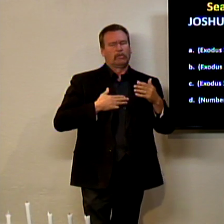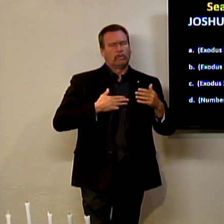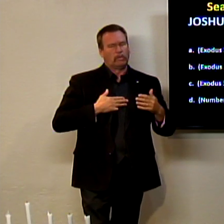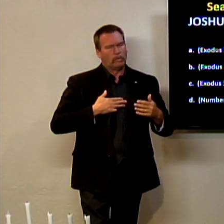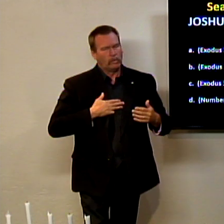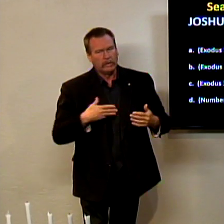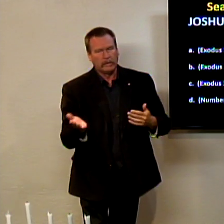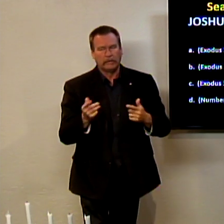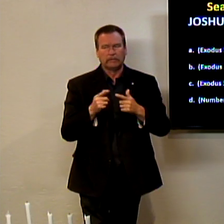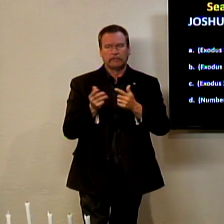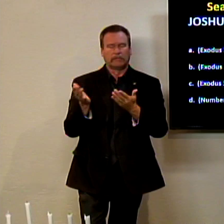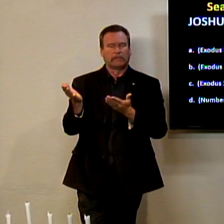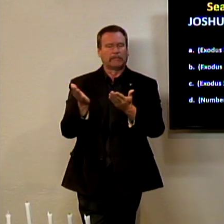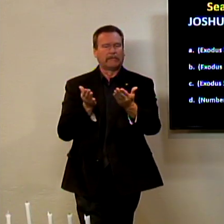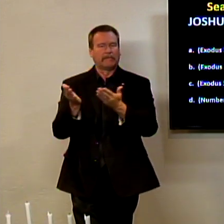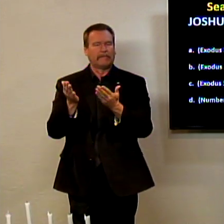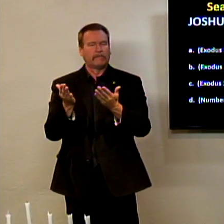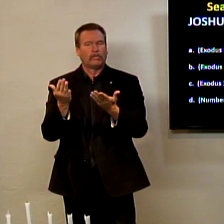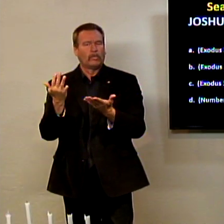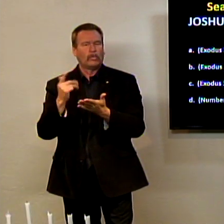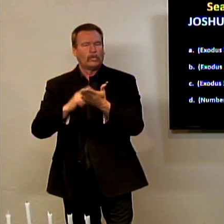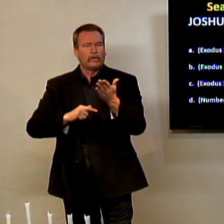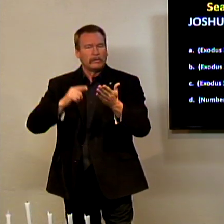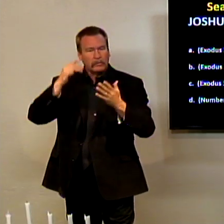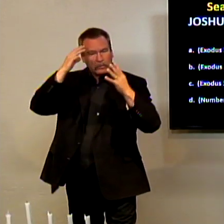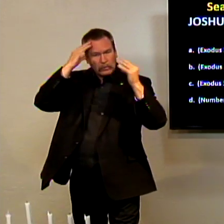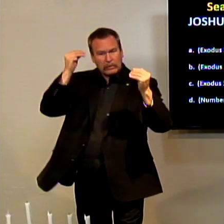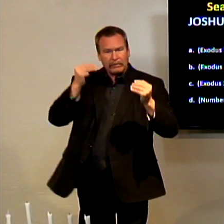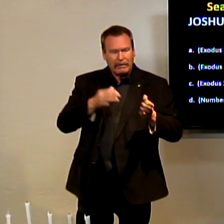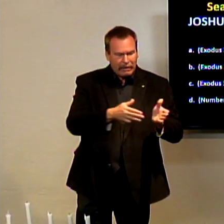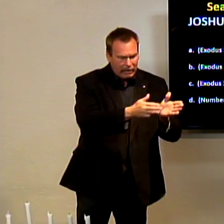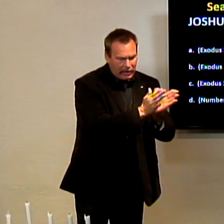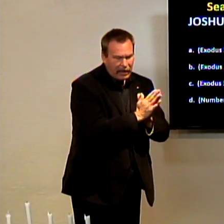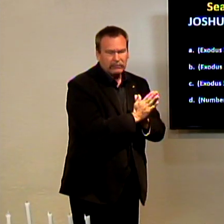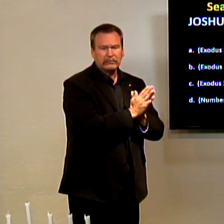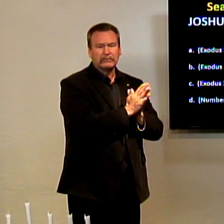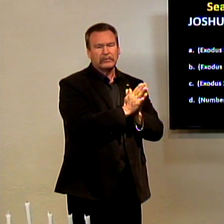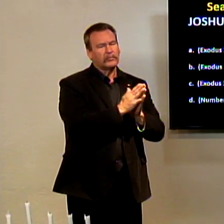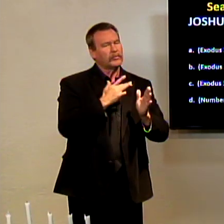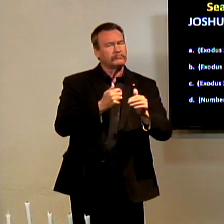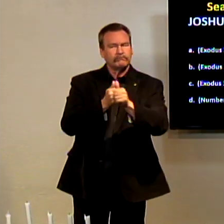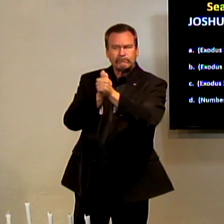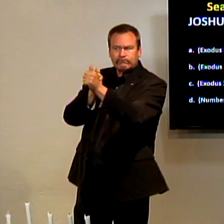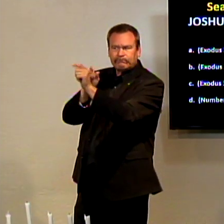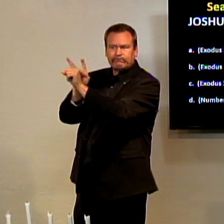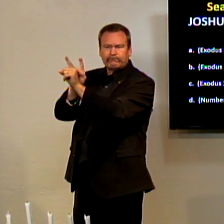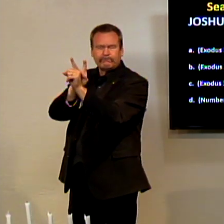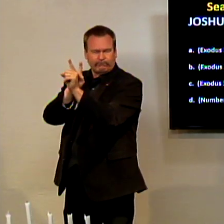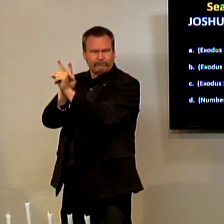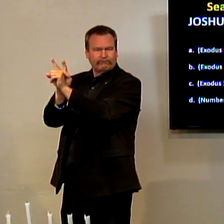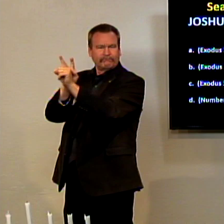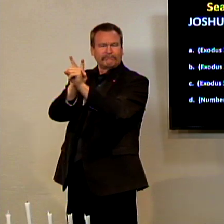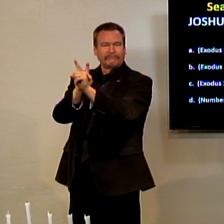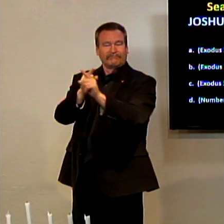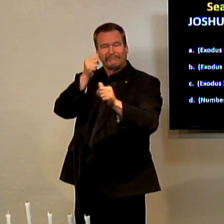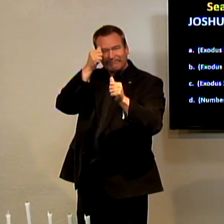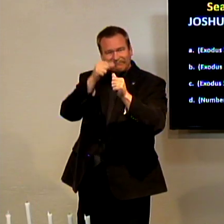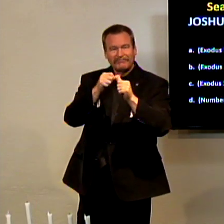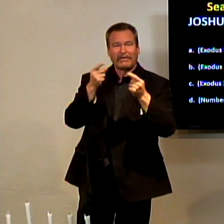verse 13, we see that Joshua was willing to serve Moses. Moses asked